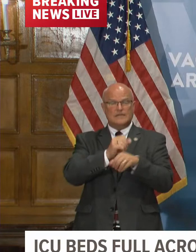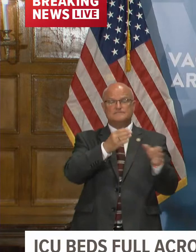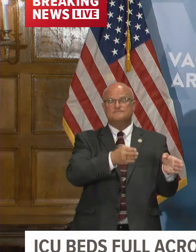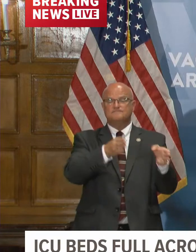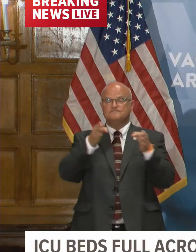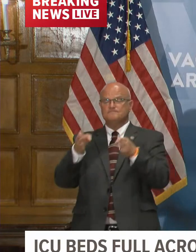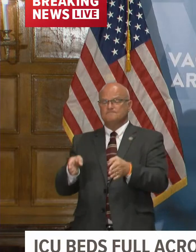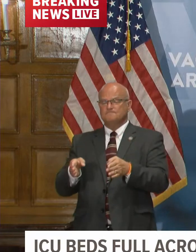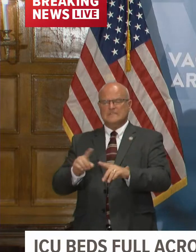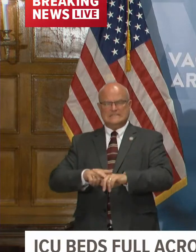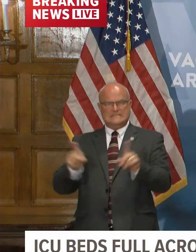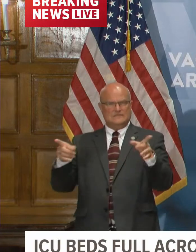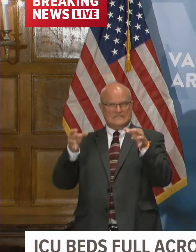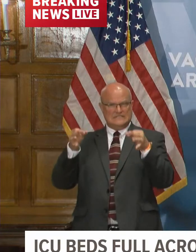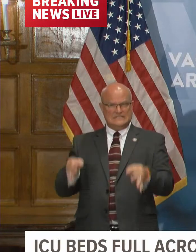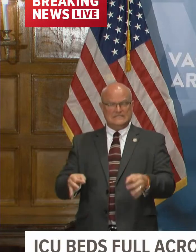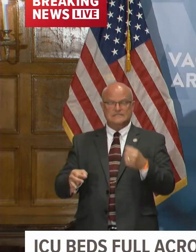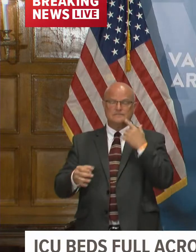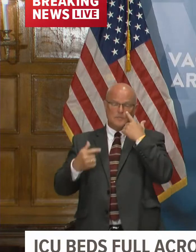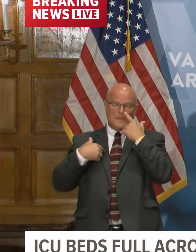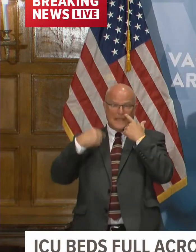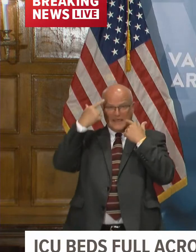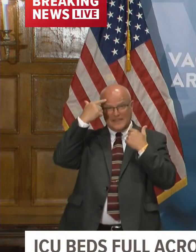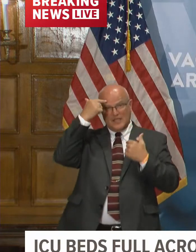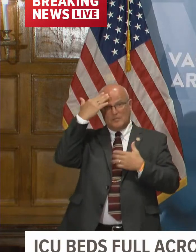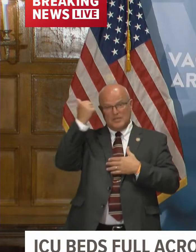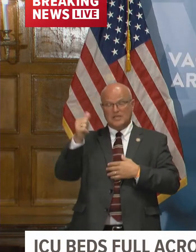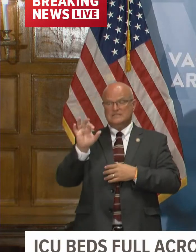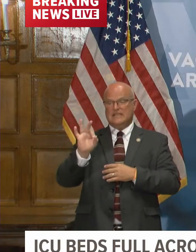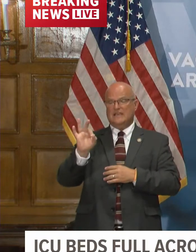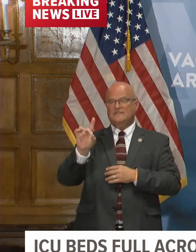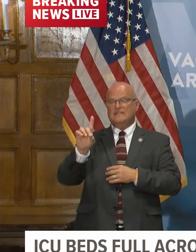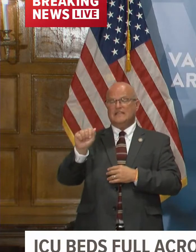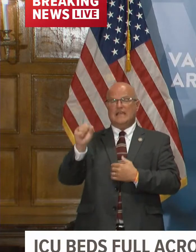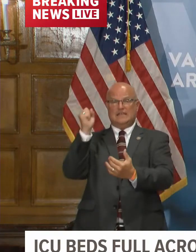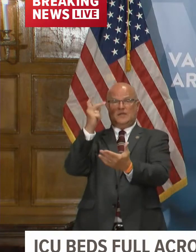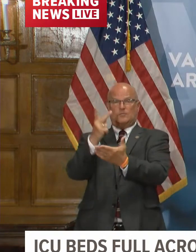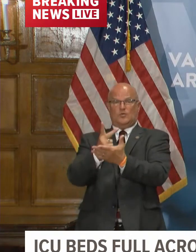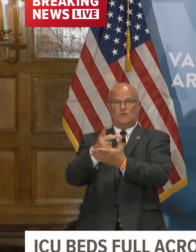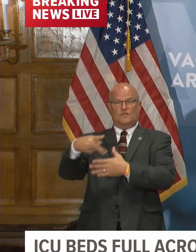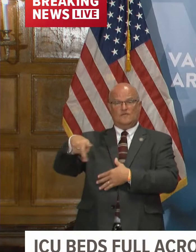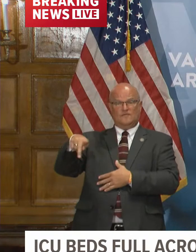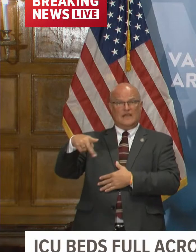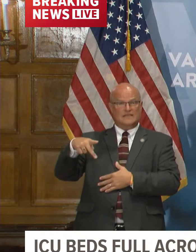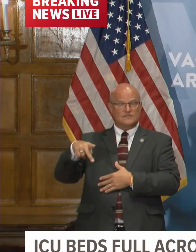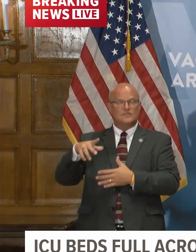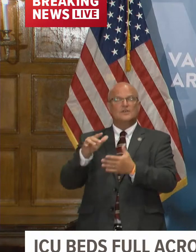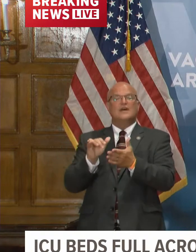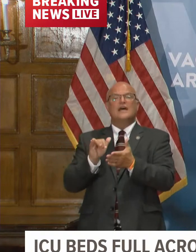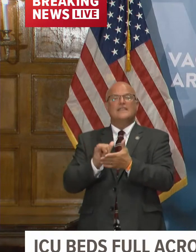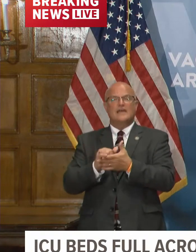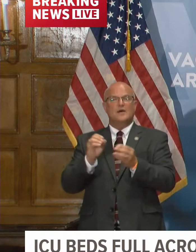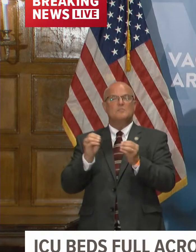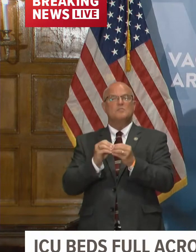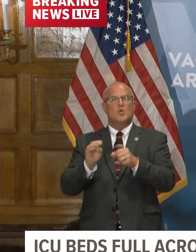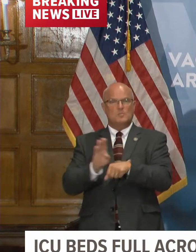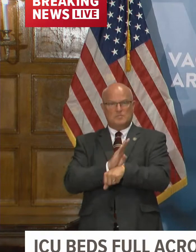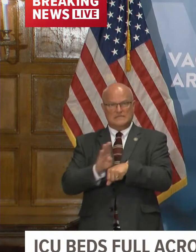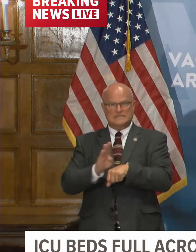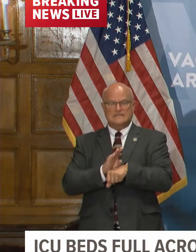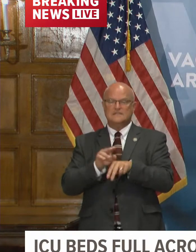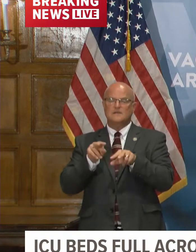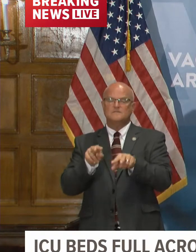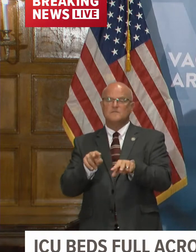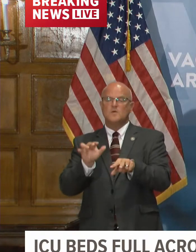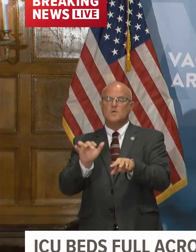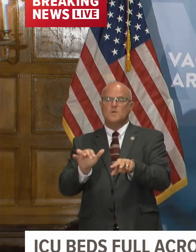Others might reach a different decision. I do believe that because there's FDA full approval now, that there'll be more businesses that look